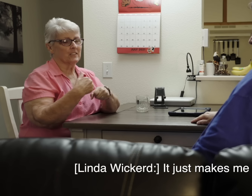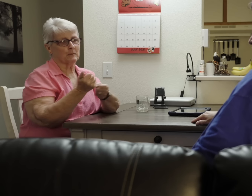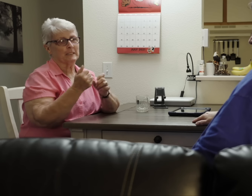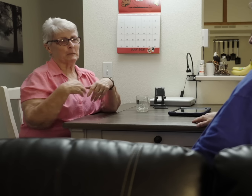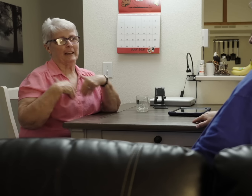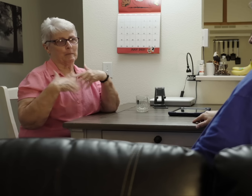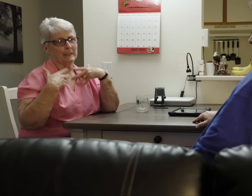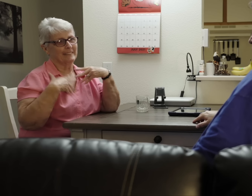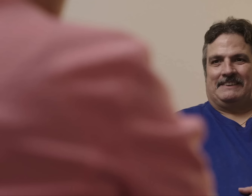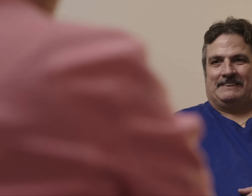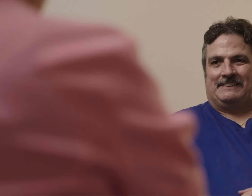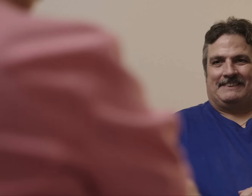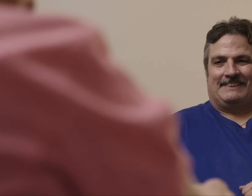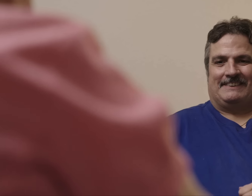Just makes me happy.